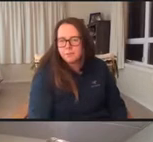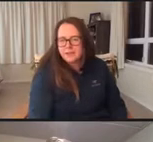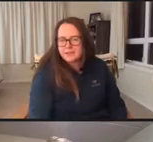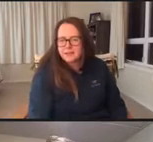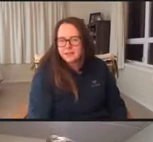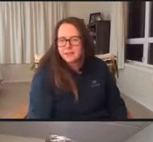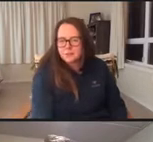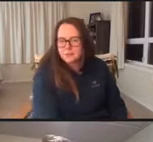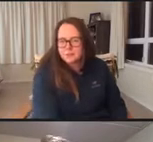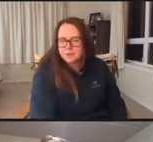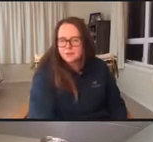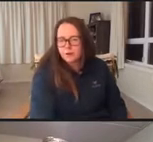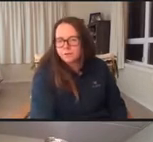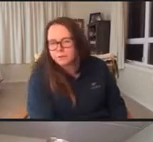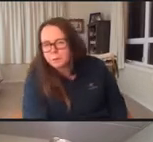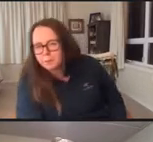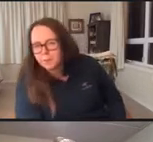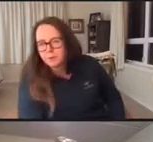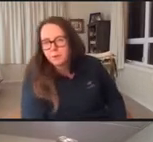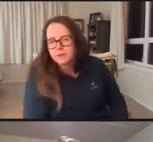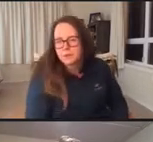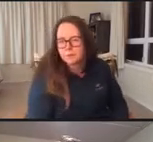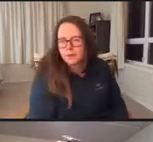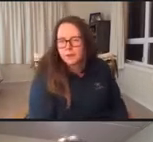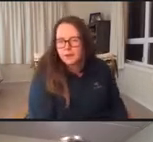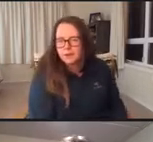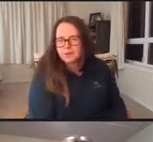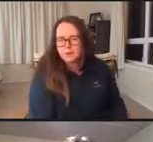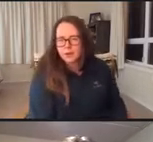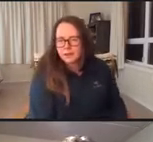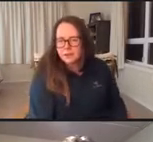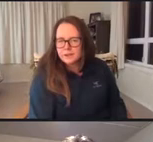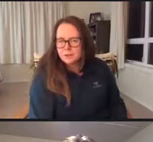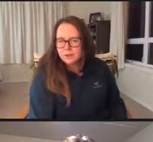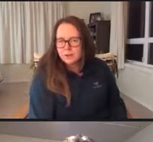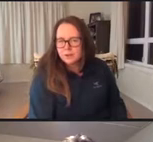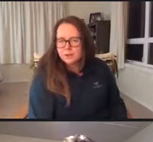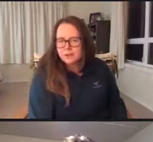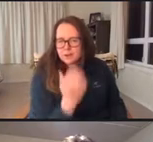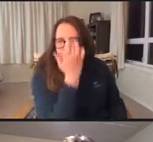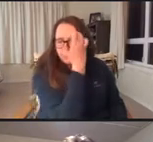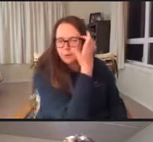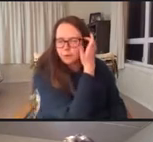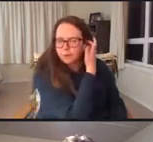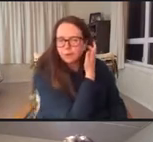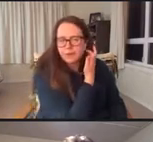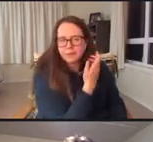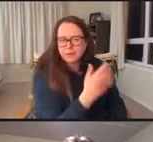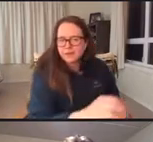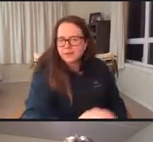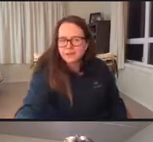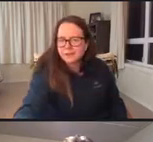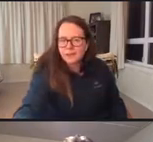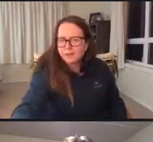of the basic signs, what's used often for people with autism. In Australia, it's called keyword signing. So I don't know whether